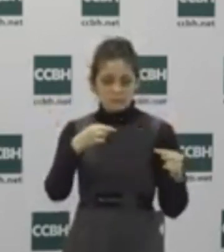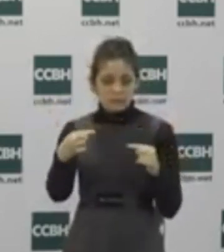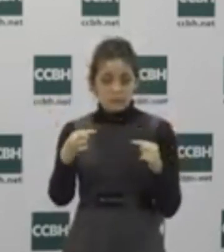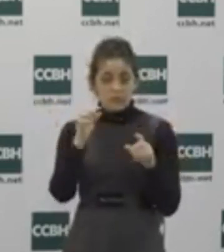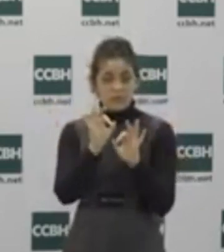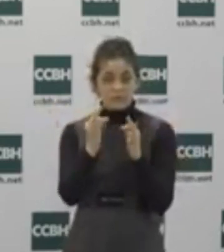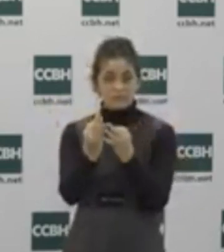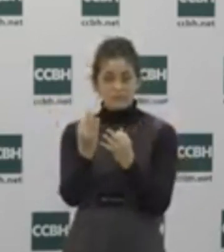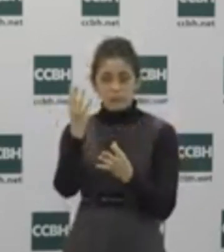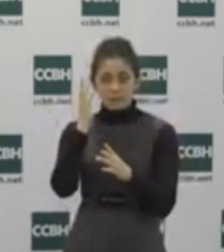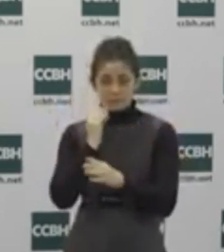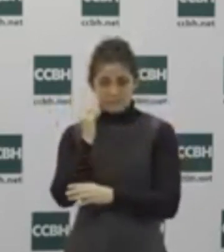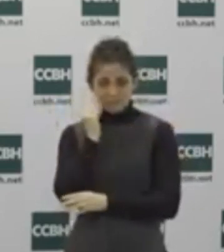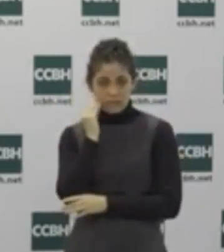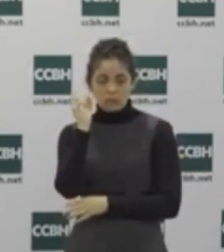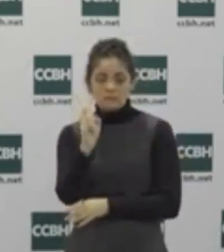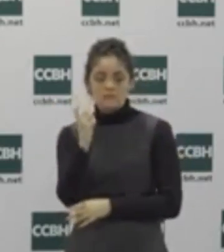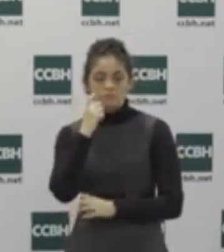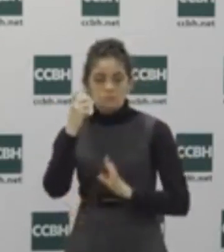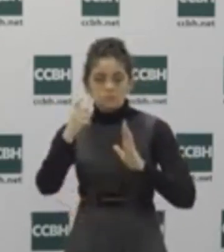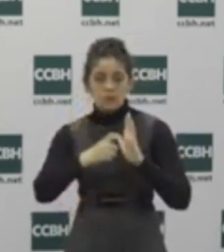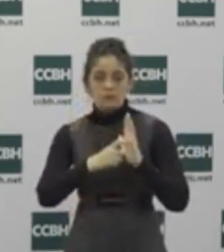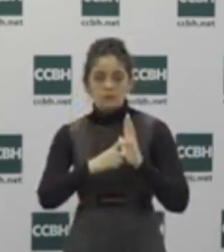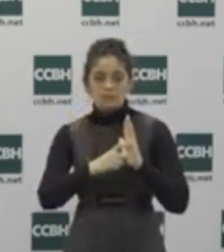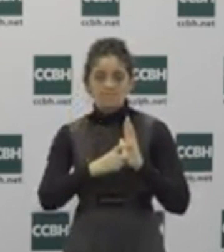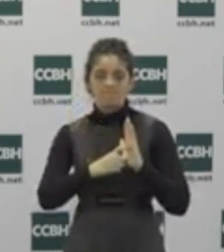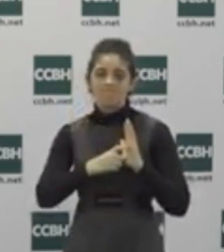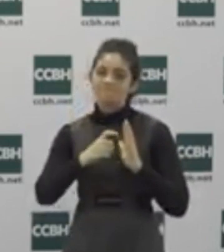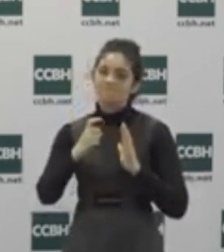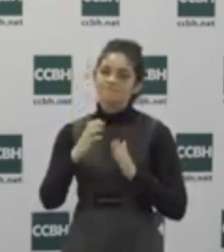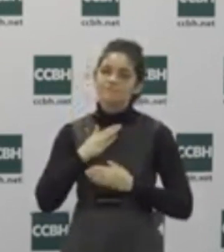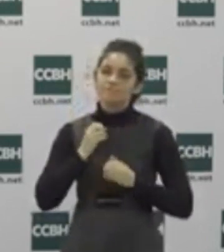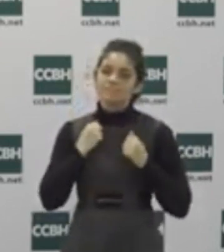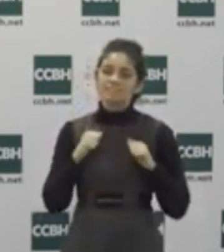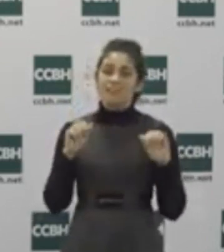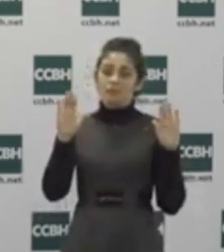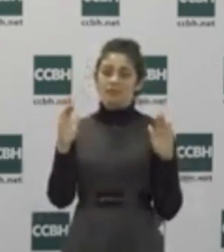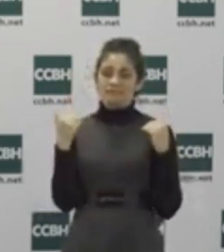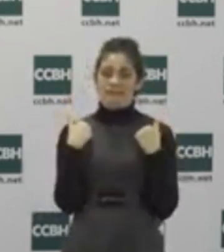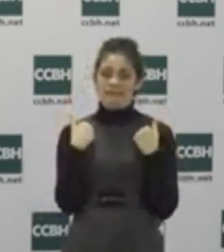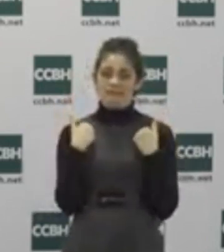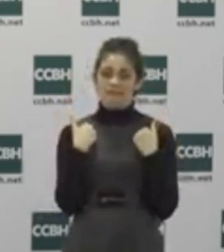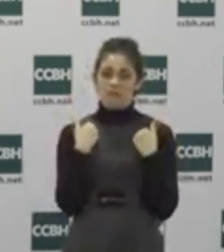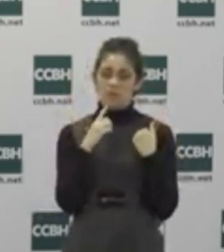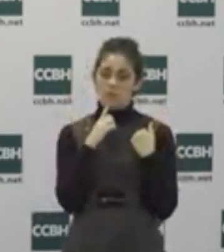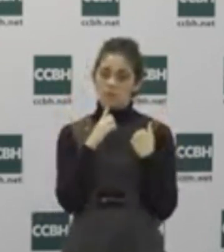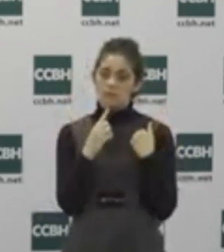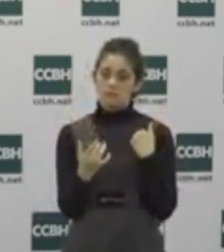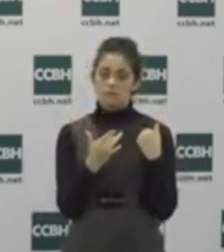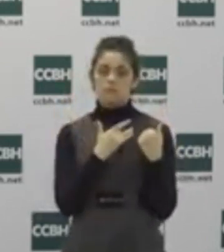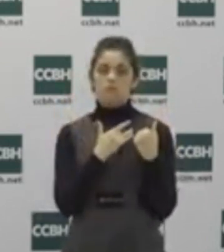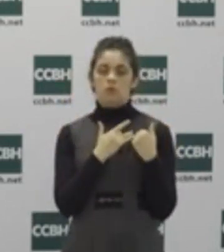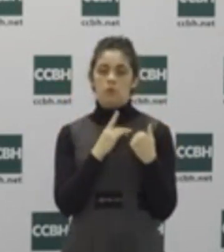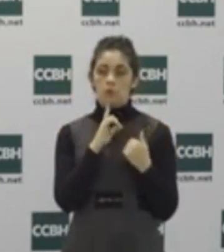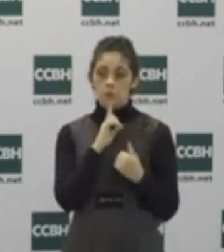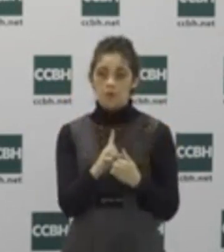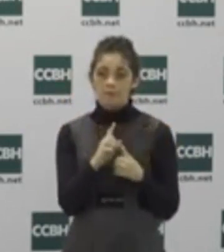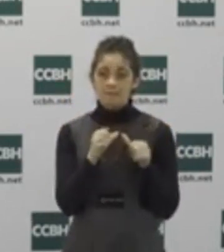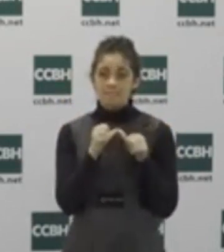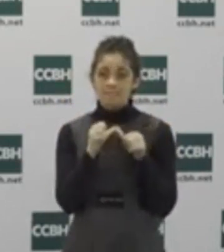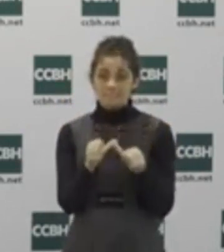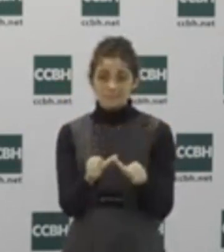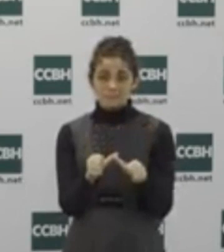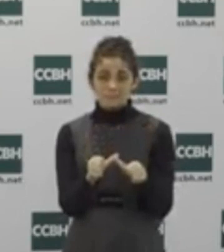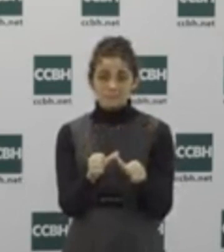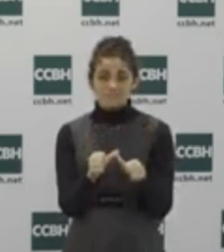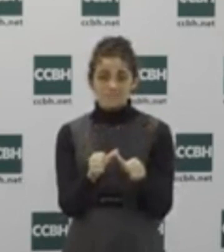facing, we need to recognize that those sacrifices are very deep and can have lasting